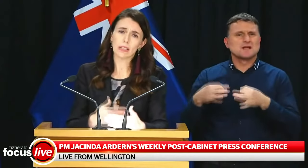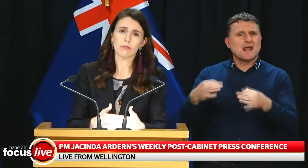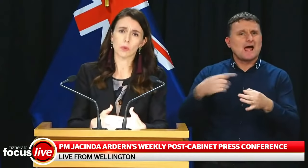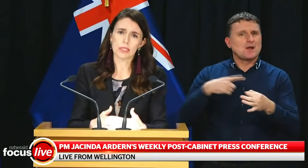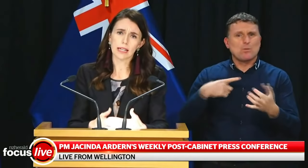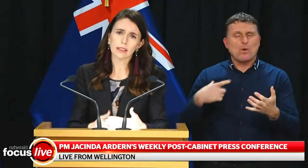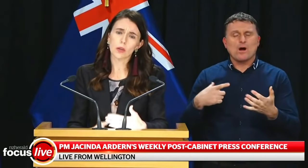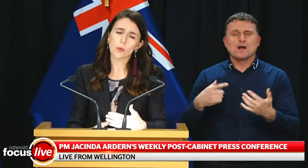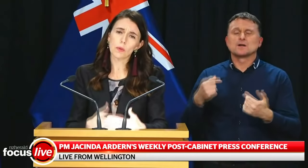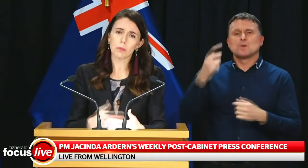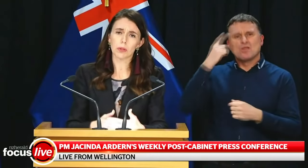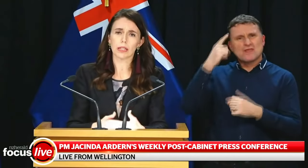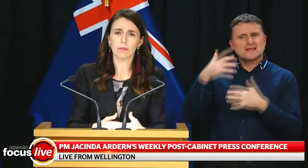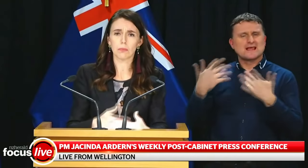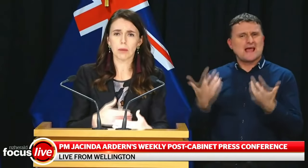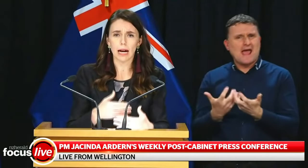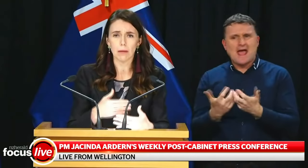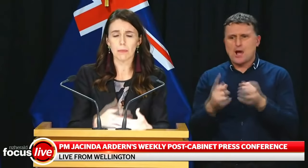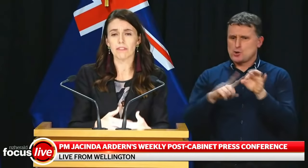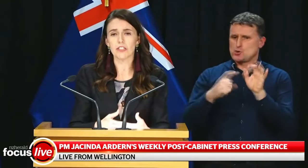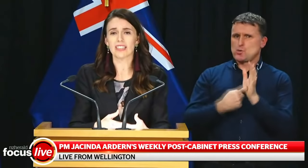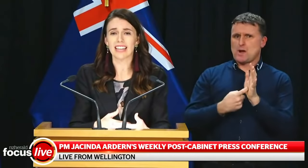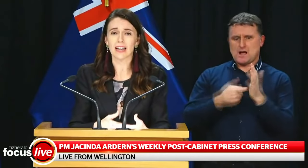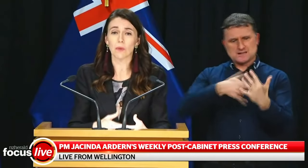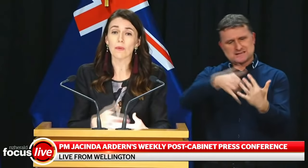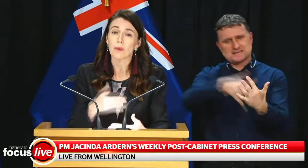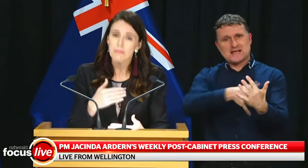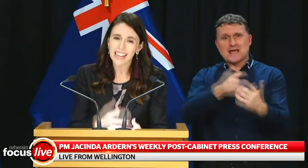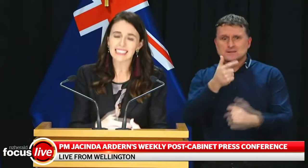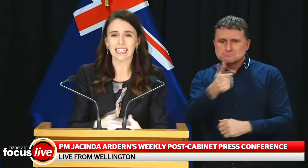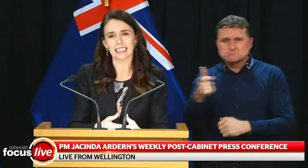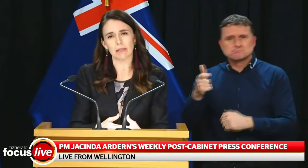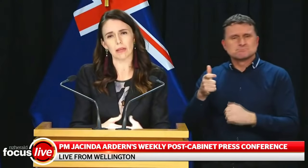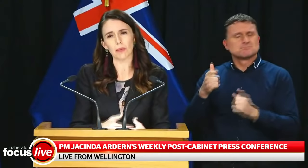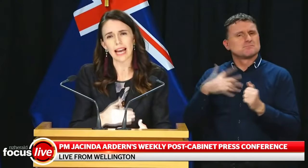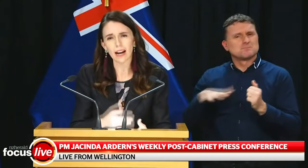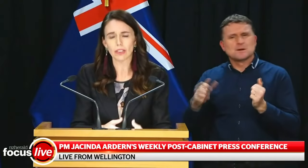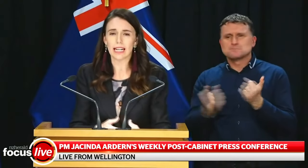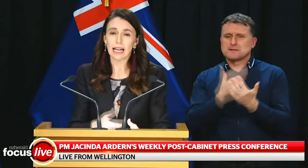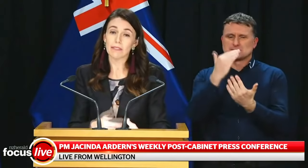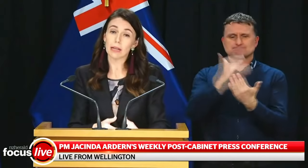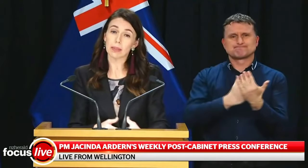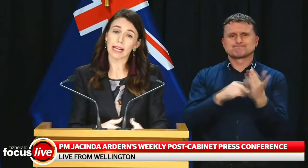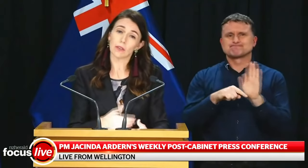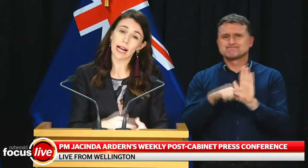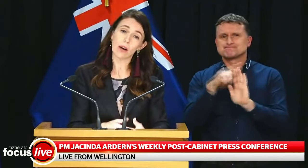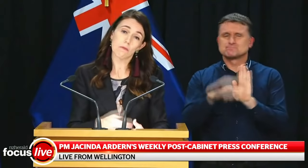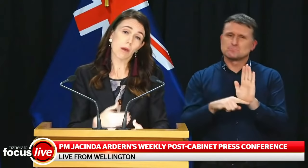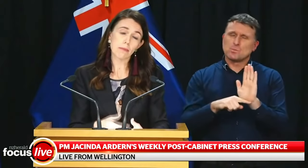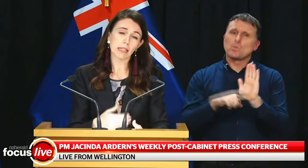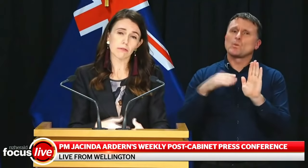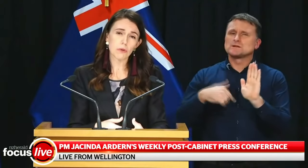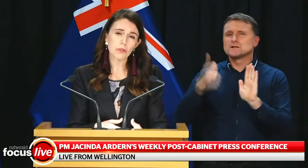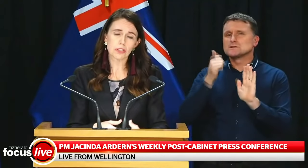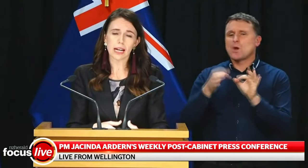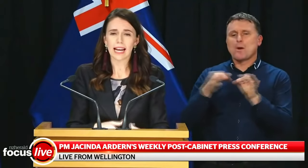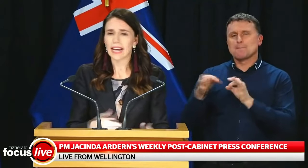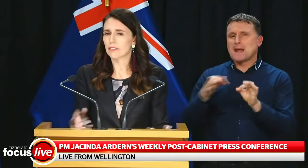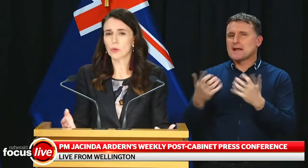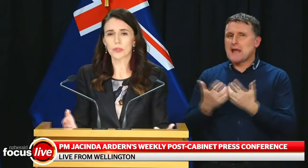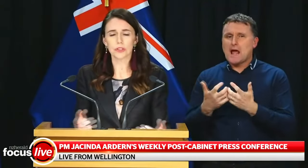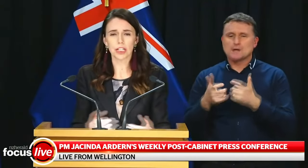how we can enforce that. So we wouldn't put in a provision there where we were mandating something without having a plan on how it might be